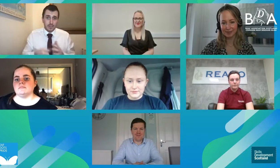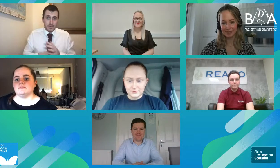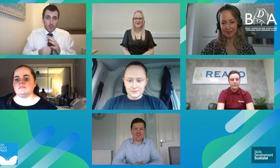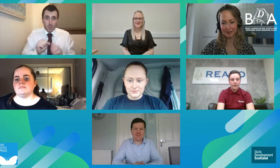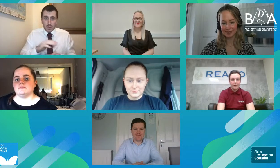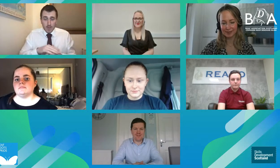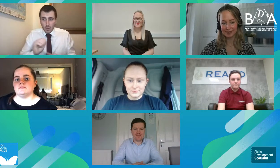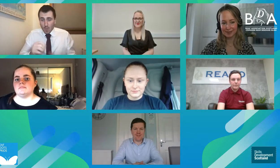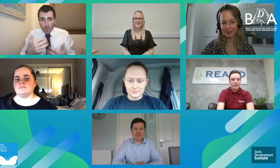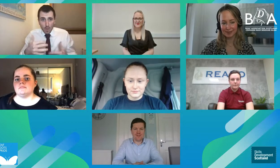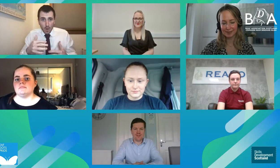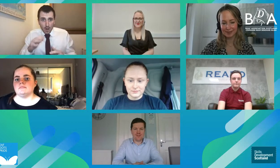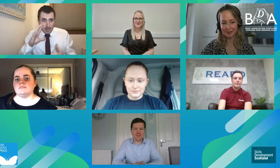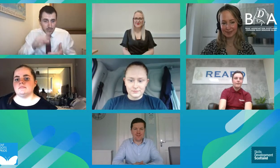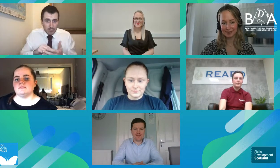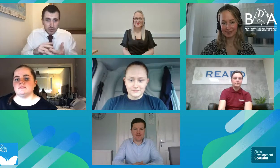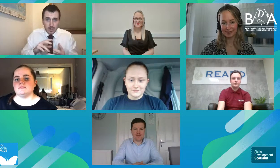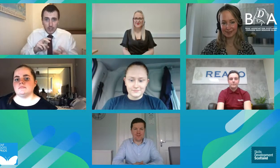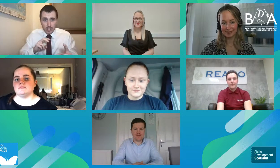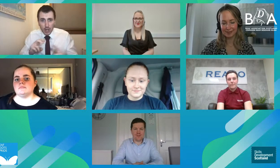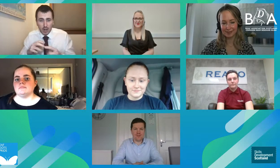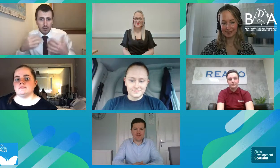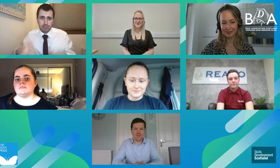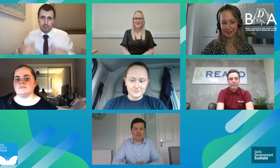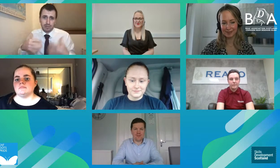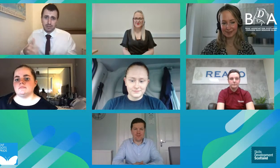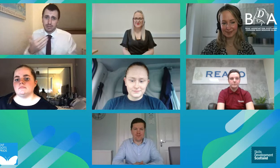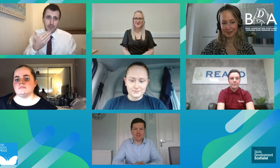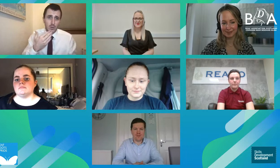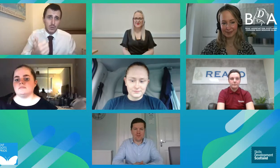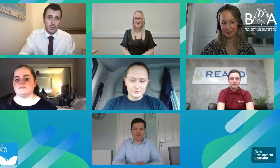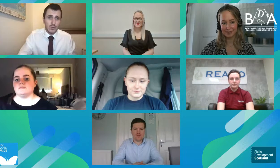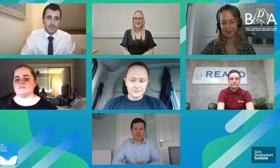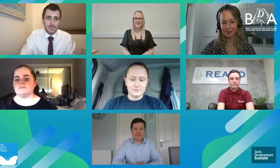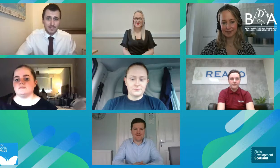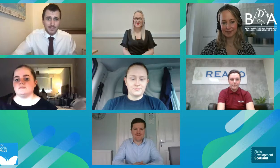say is thank you very much for offering your time, talking about